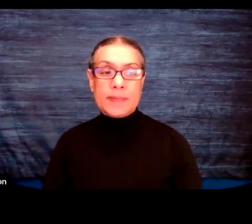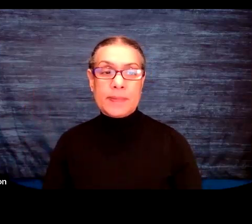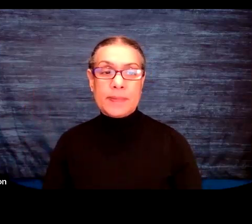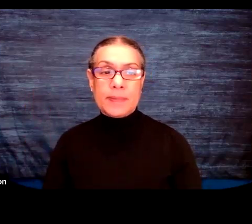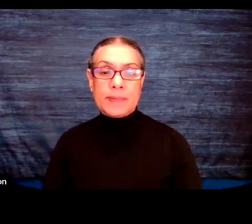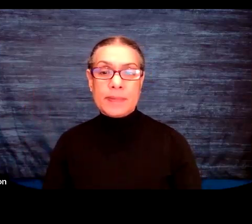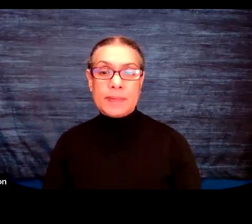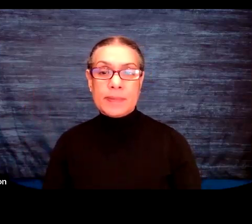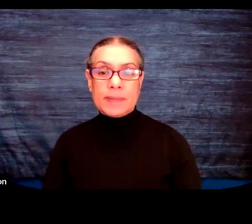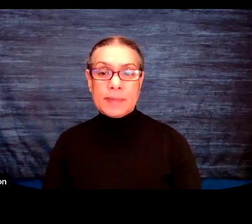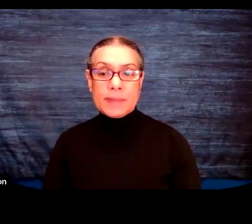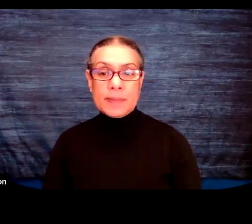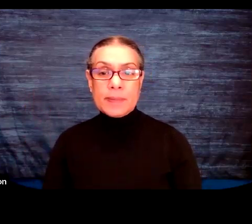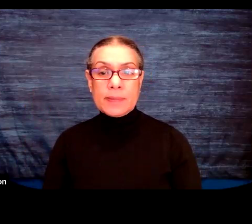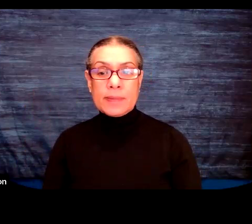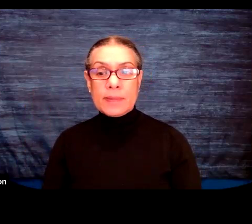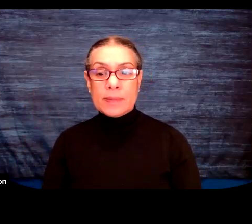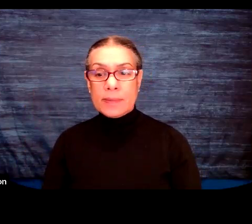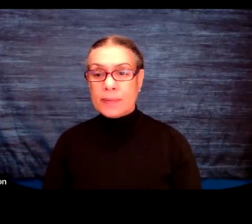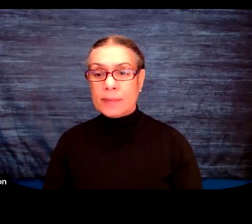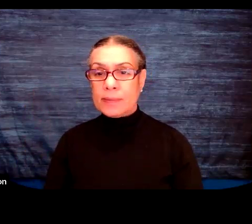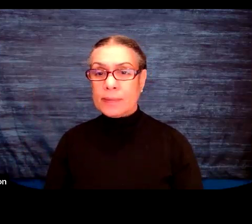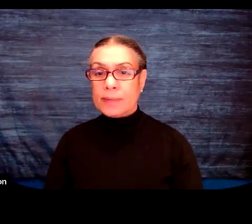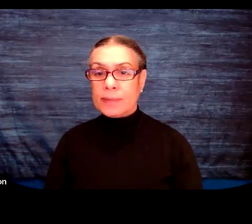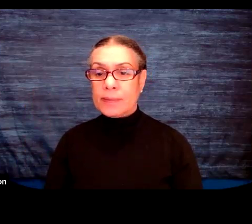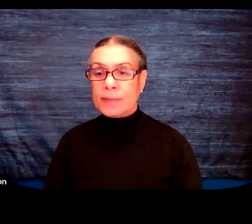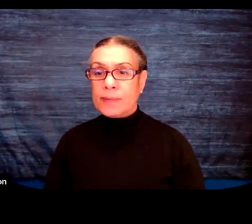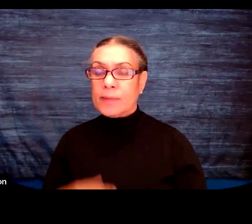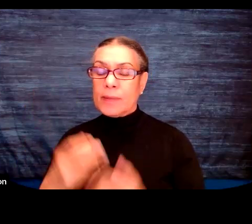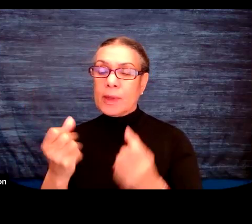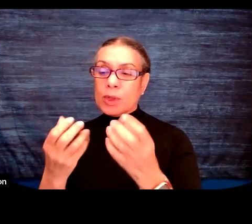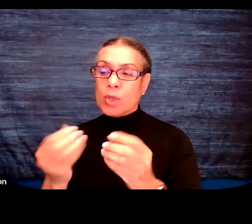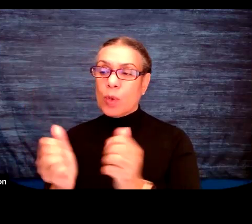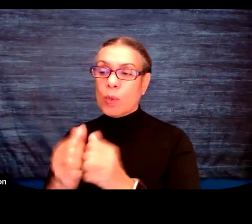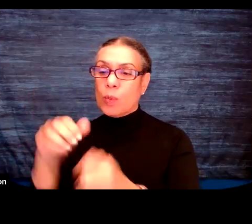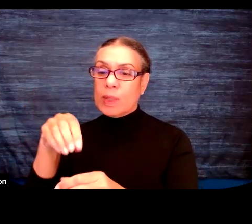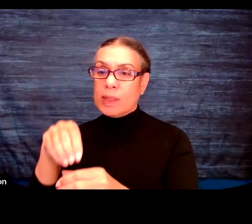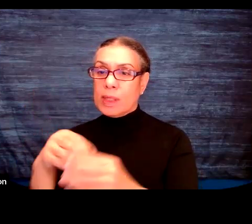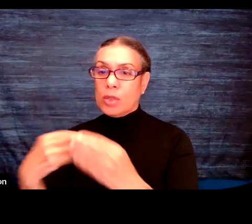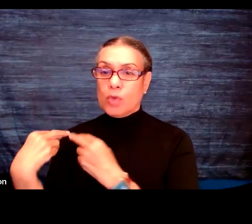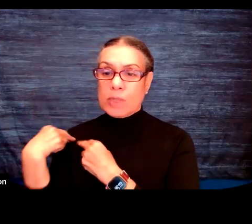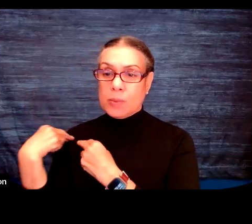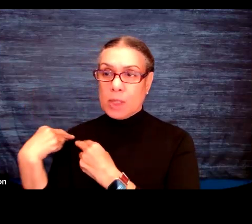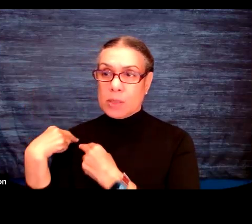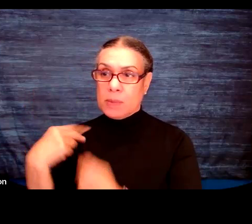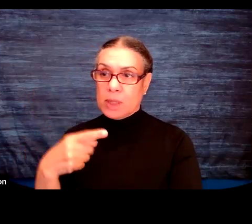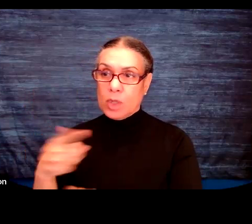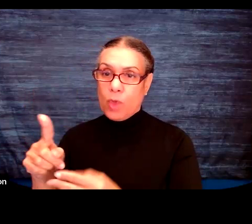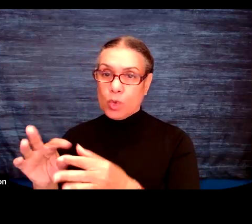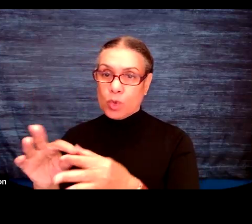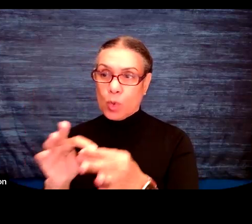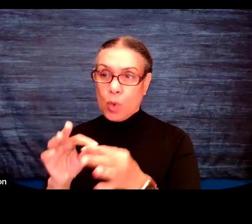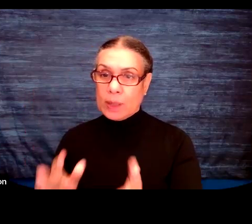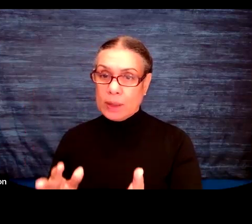carta cuando los estudiantes necesitan un IEP. So within the responsibilities of these coordinators, do